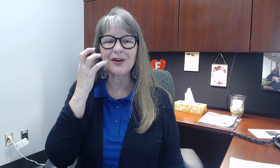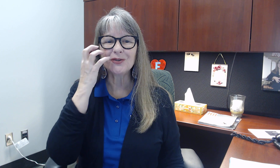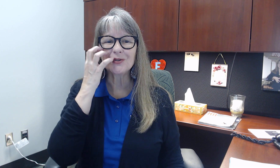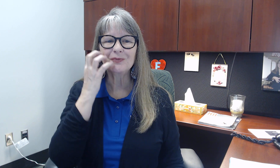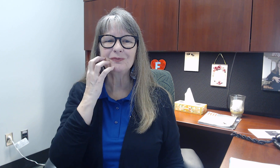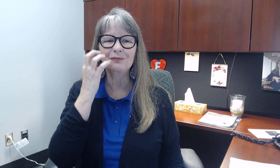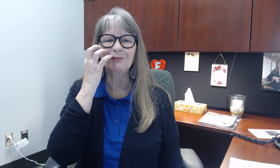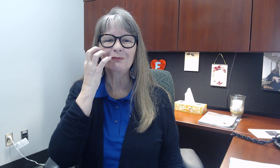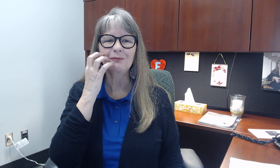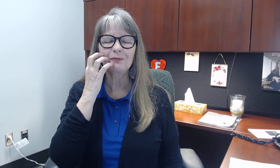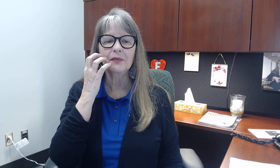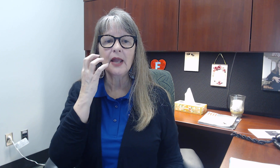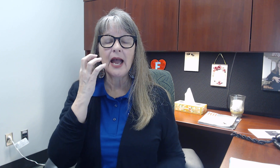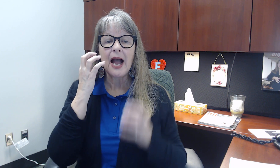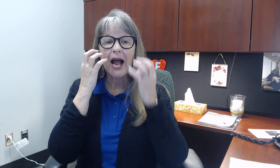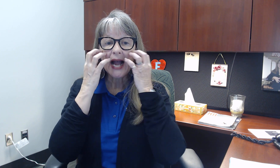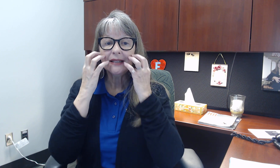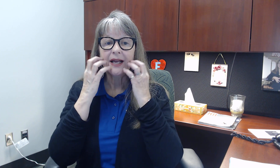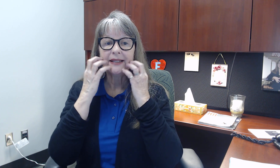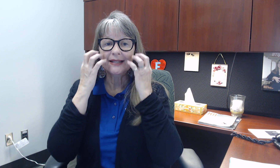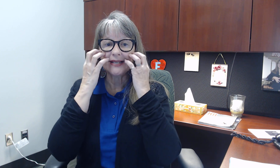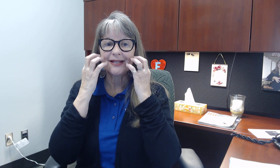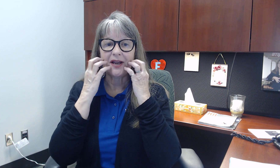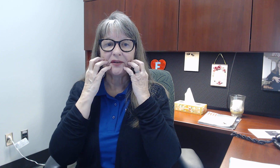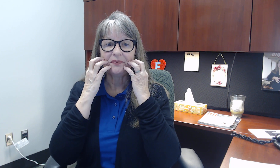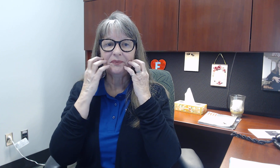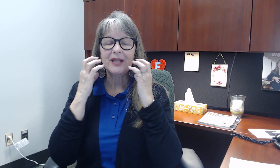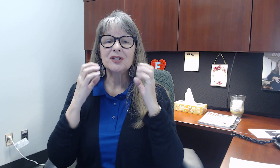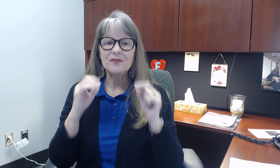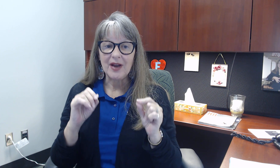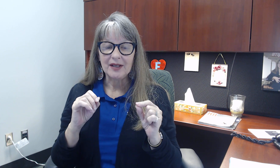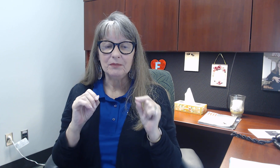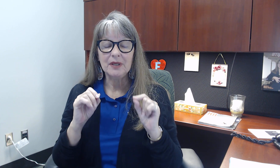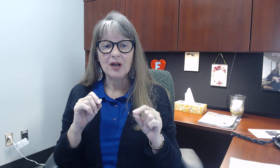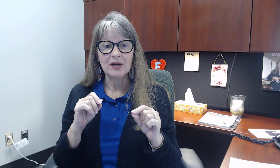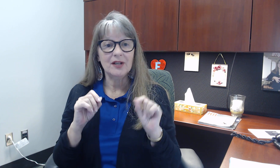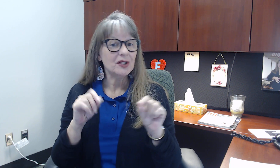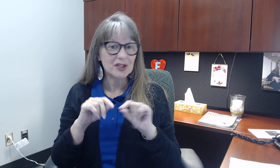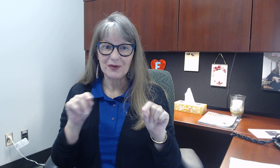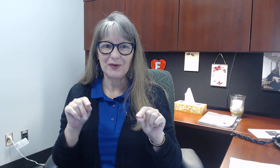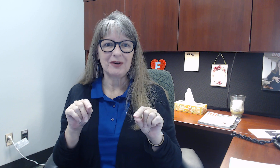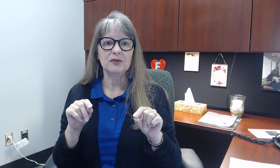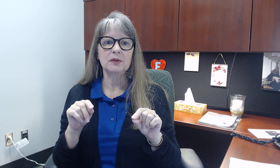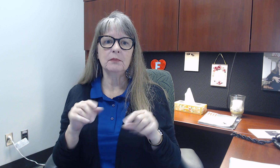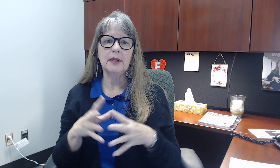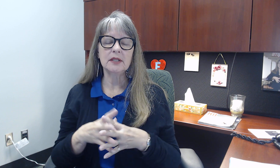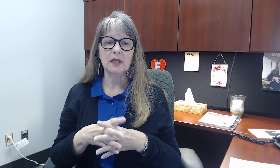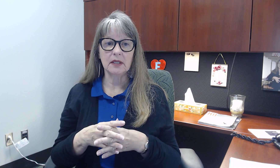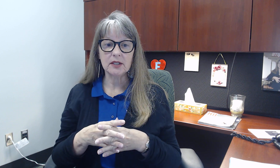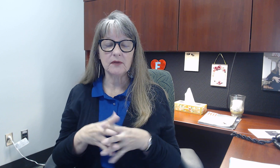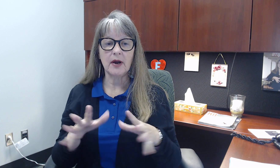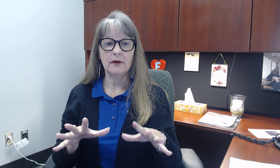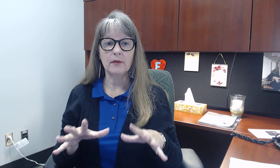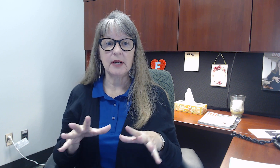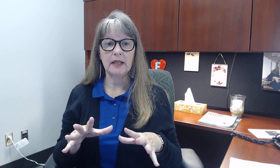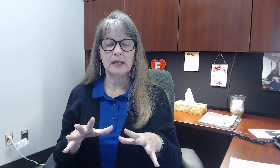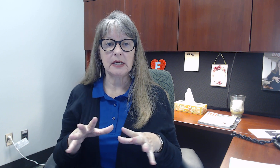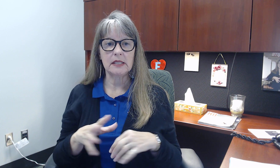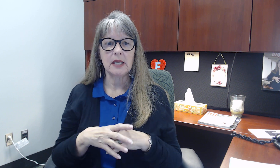Freckles. I like this sign. It's fun because not just for freckles, but it's a classifier for many things.